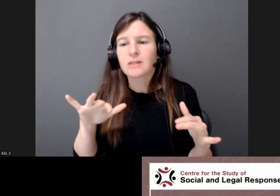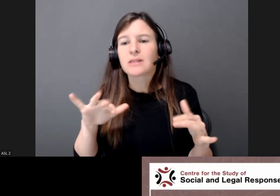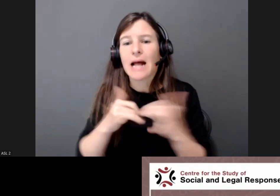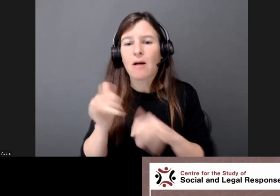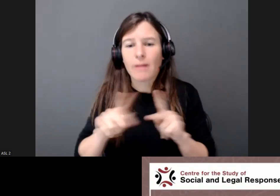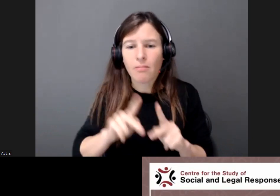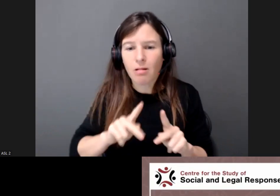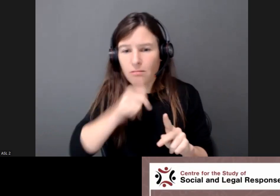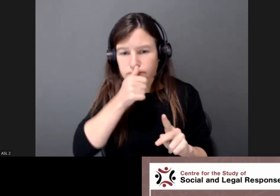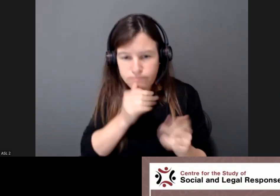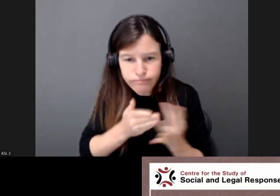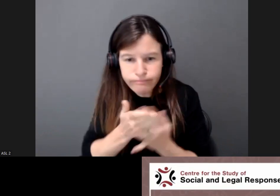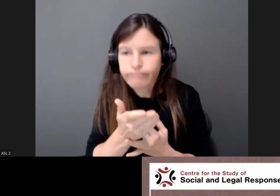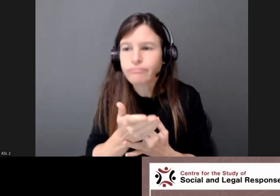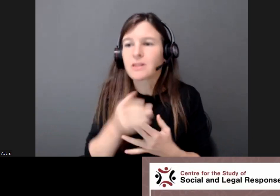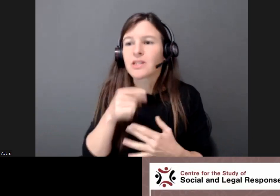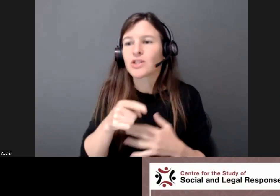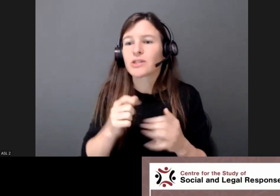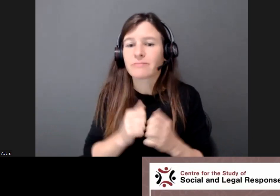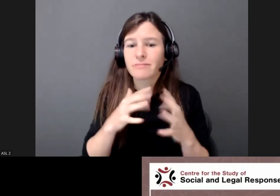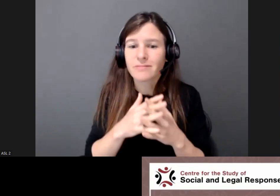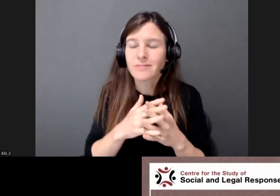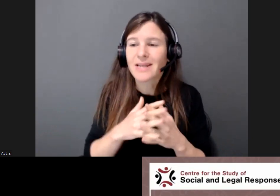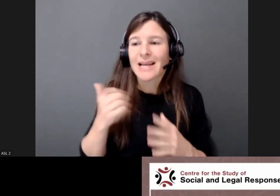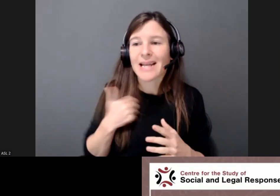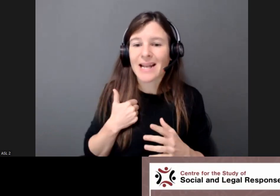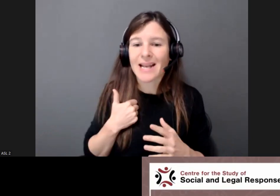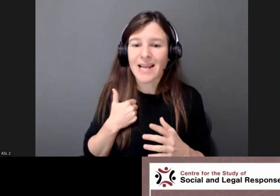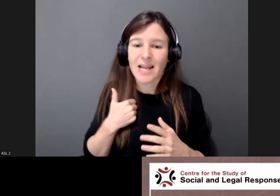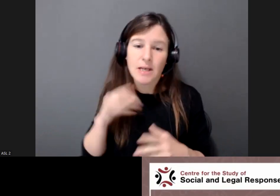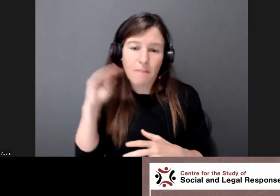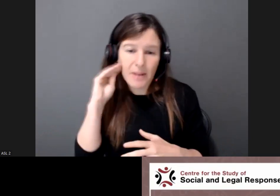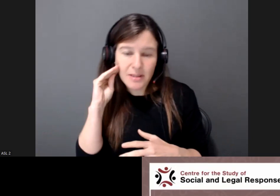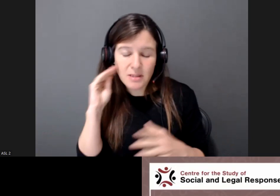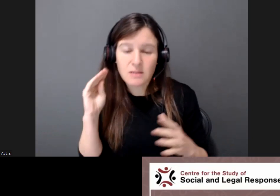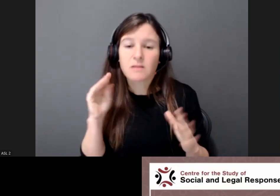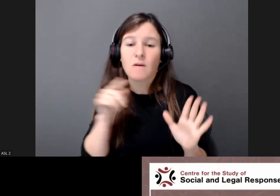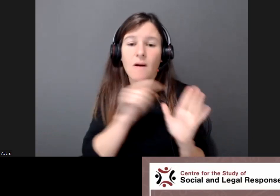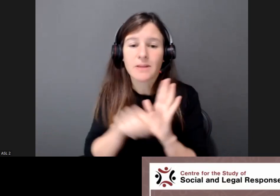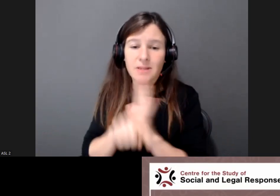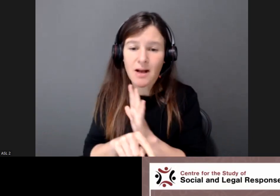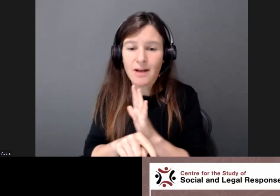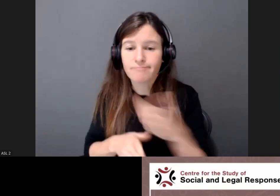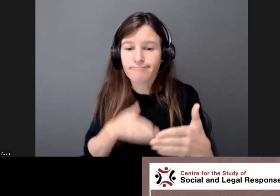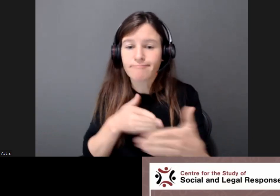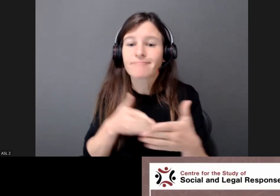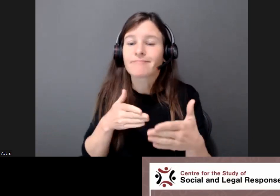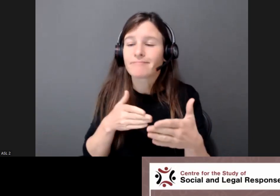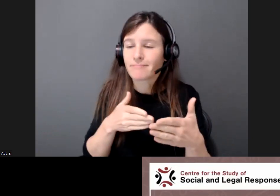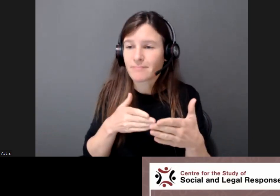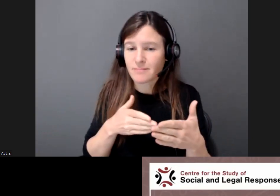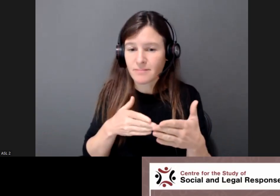co-director of the Canadian Domestic Homicide Prevention Initiative and Vulnerable